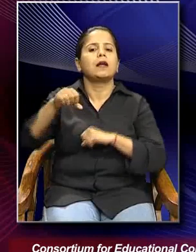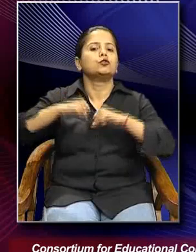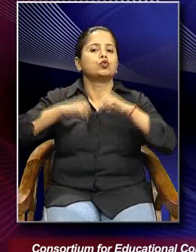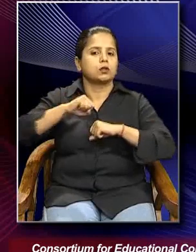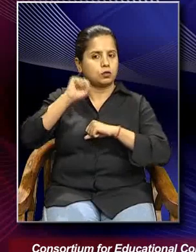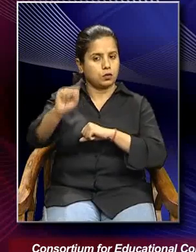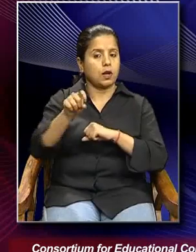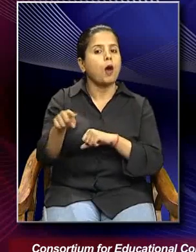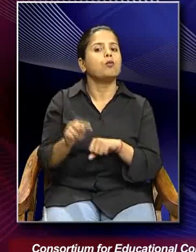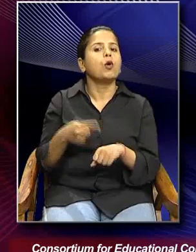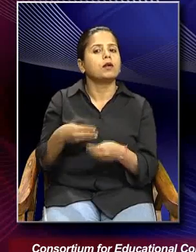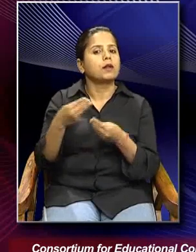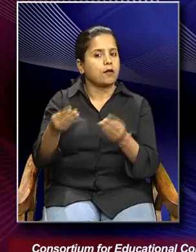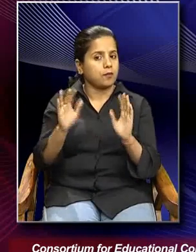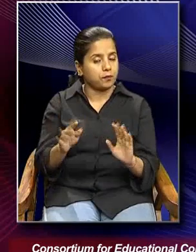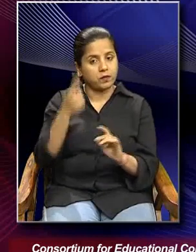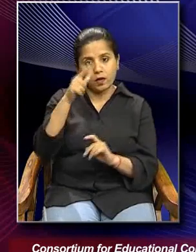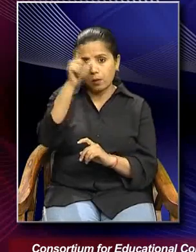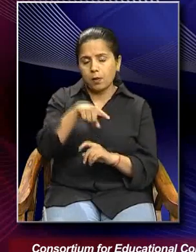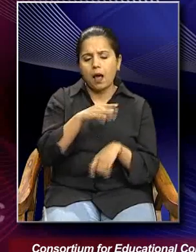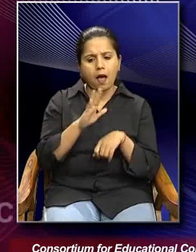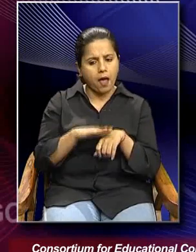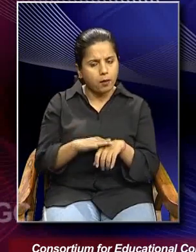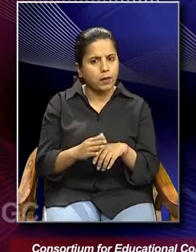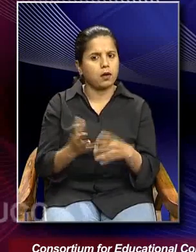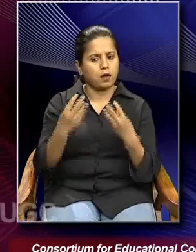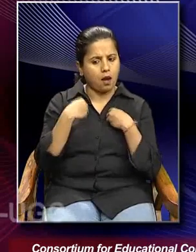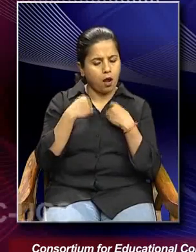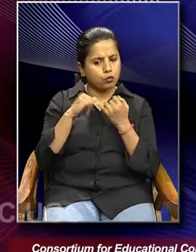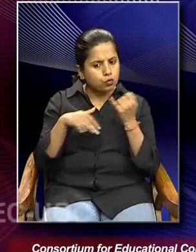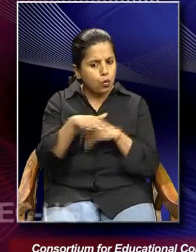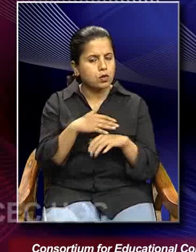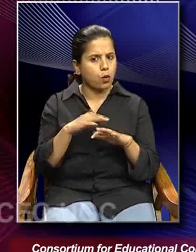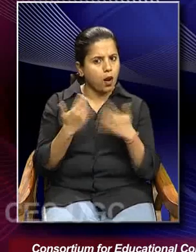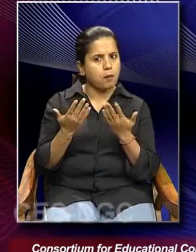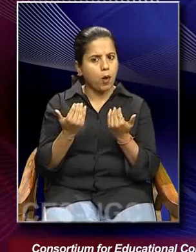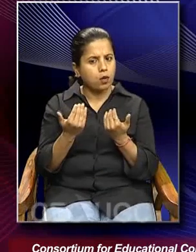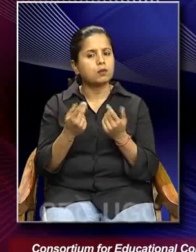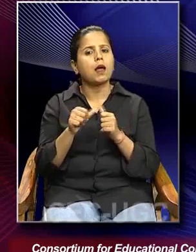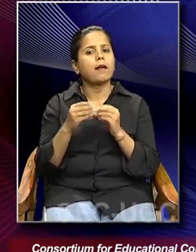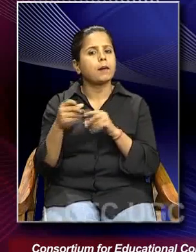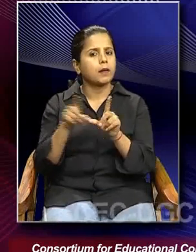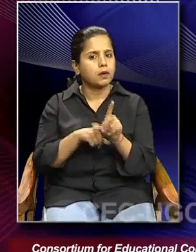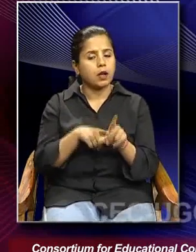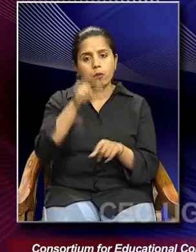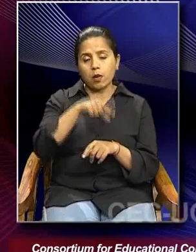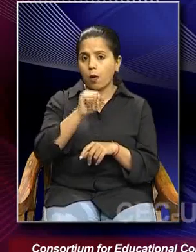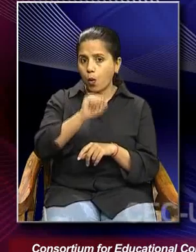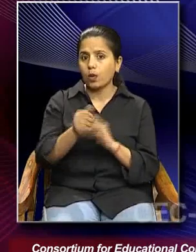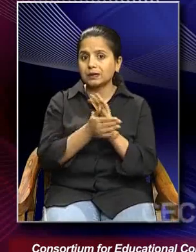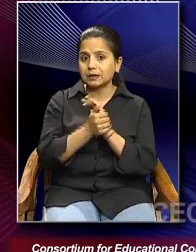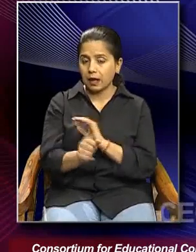provide opportunities for people to experience economic and social mobility. Depending upon individuals' own skill